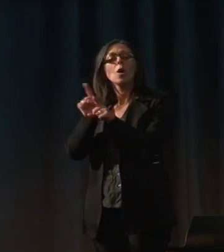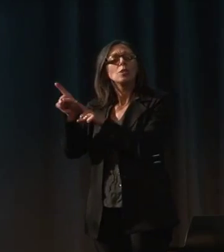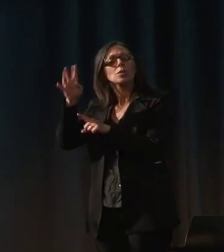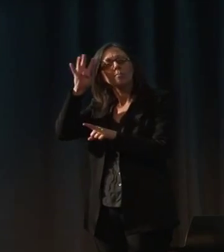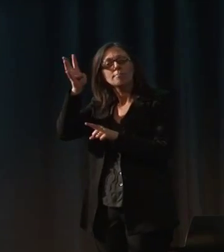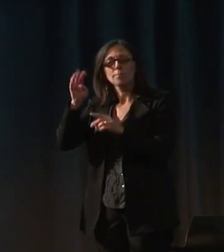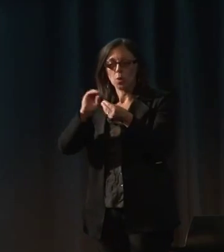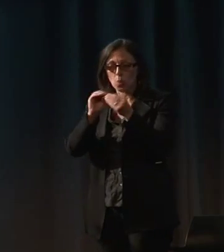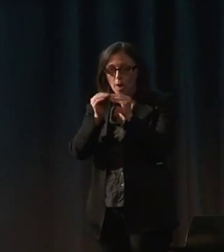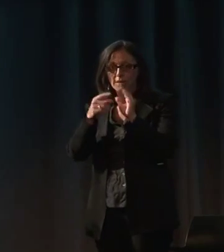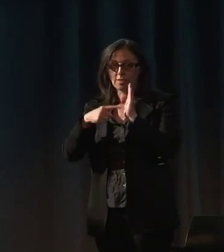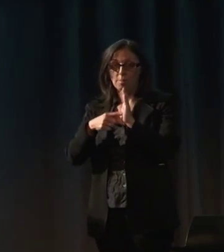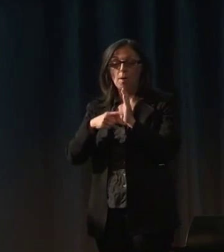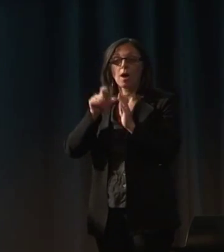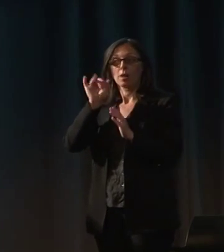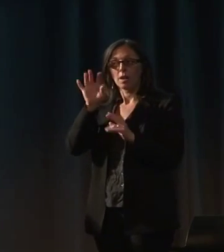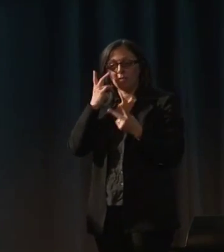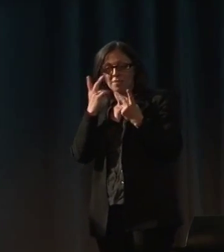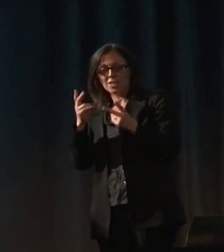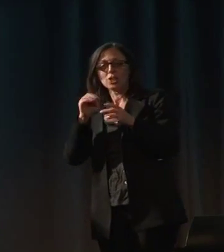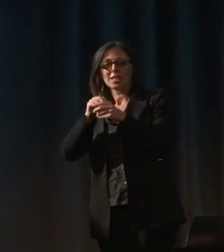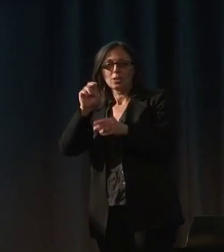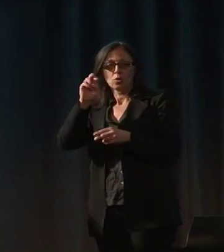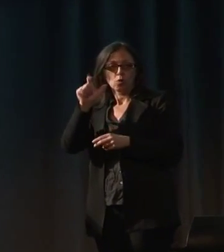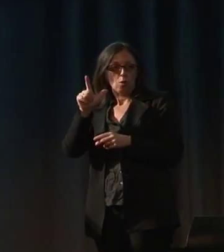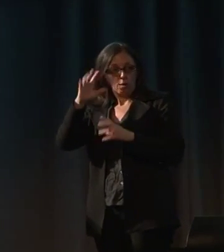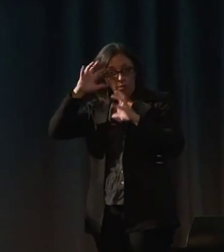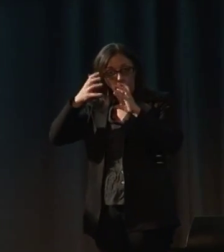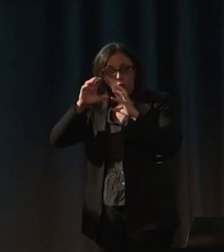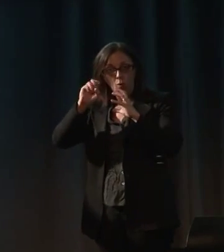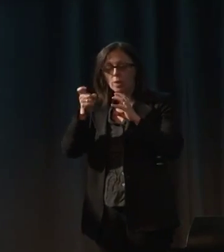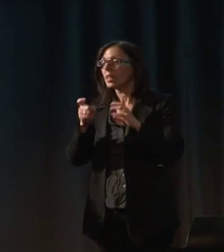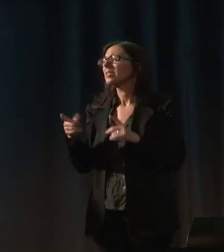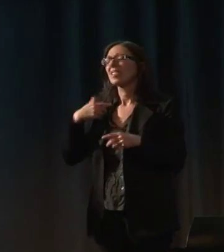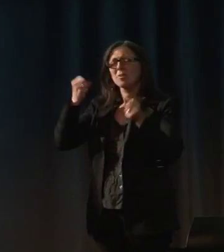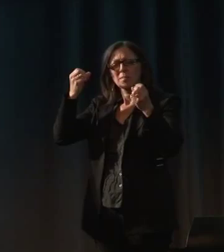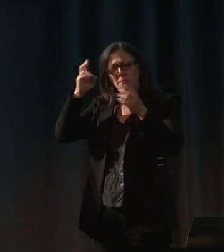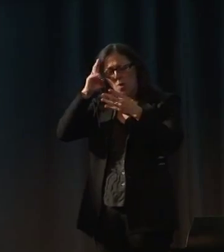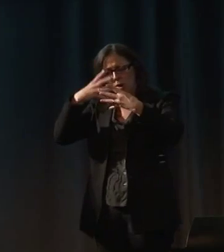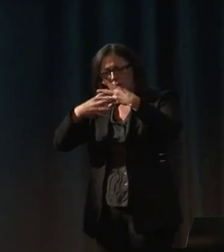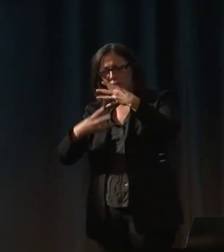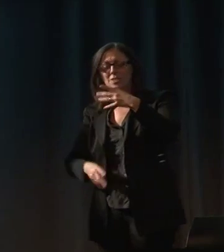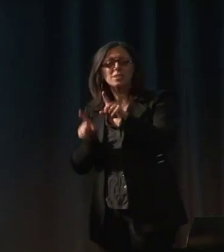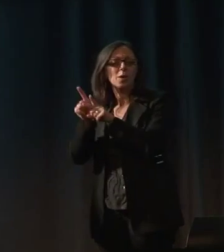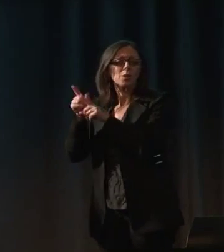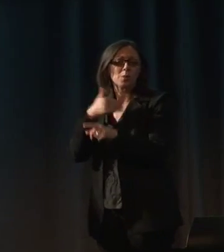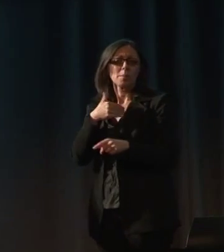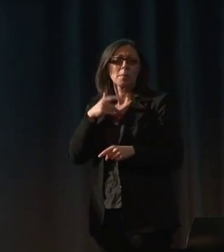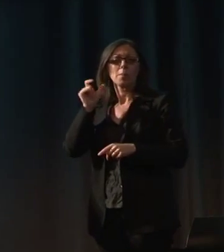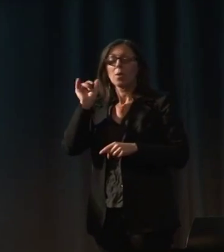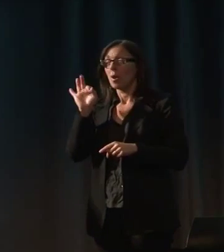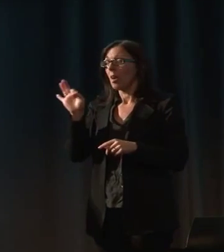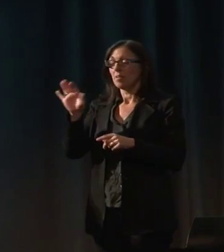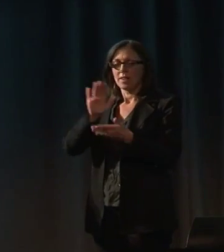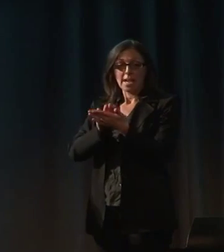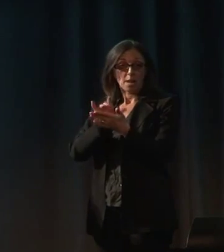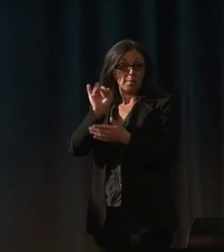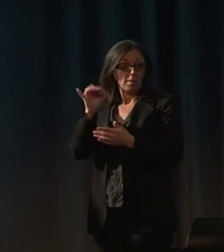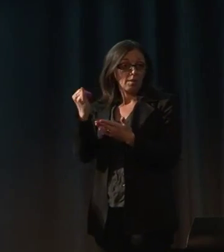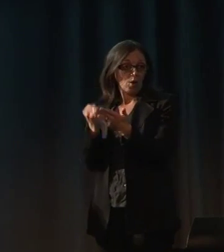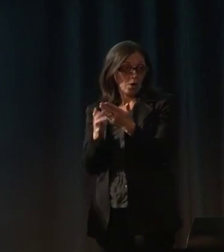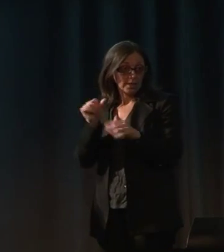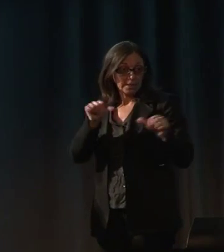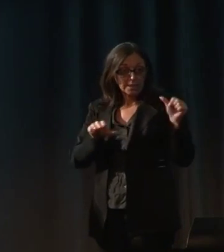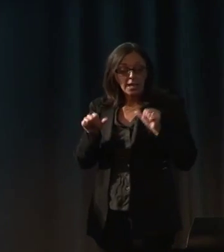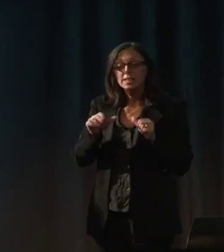visual cortex. Among a very long list of honors, Professor Poggio is a member of the American Academy of Arts and Sciences and a founding fellow